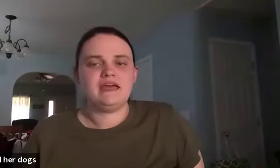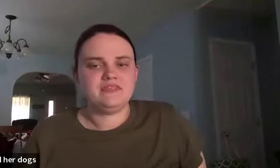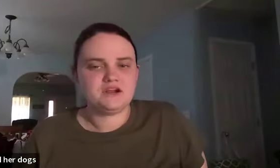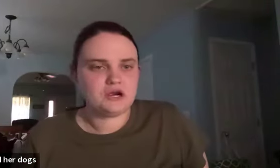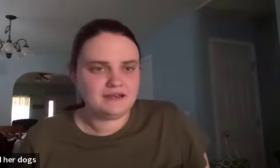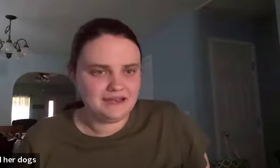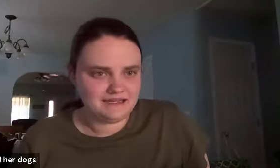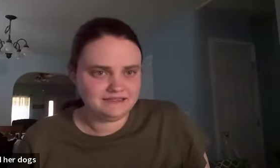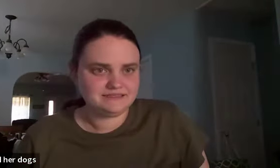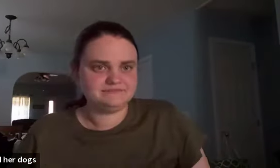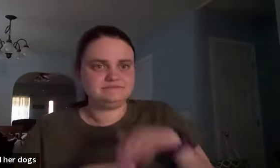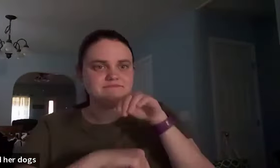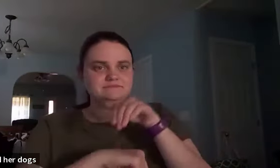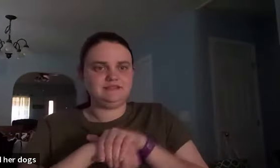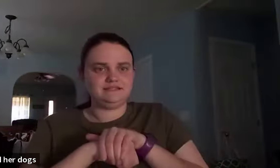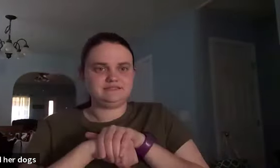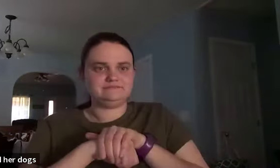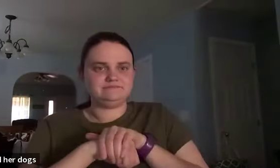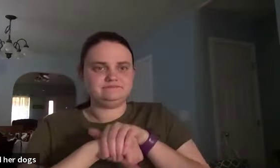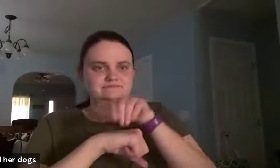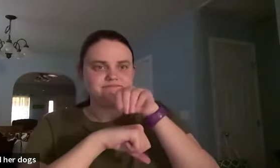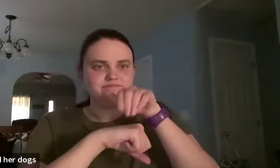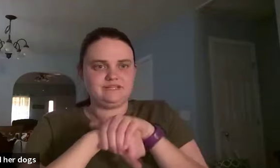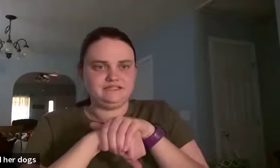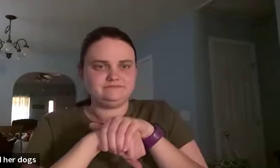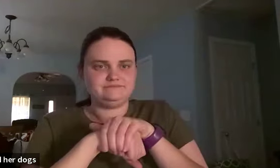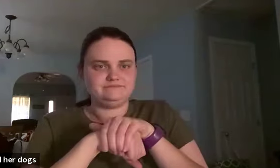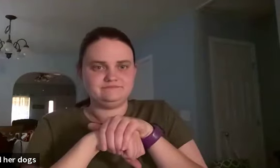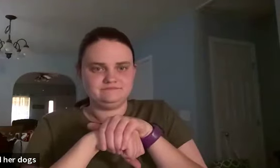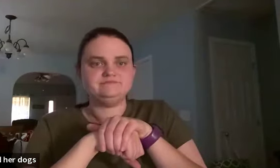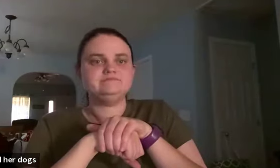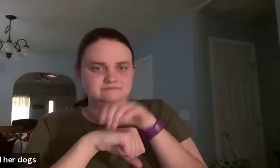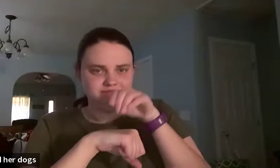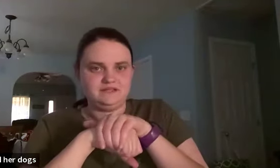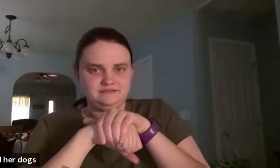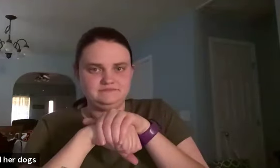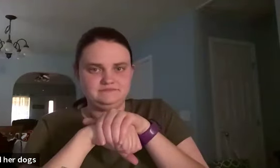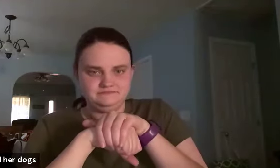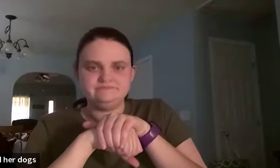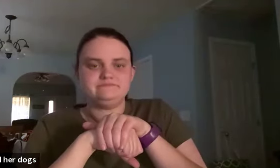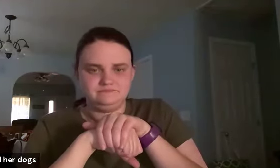And then our night, night, night, night.